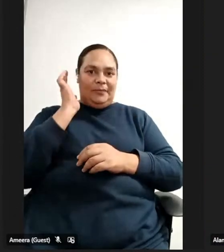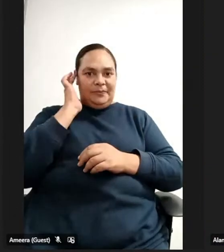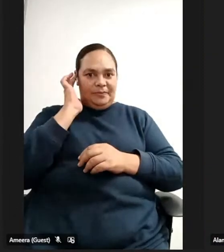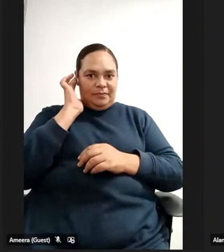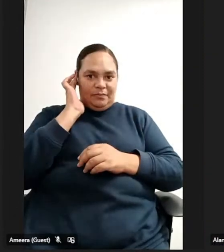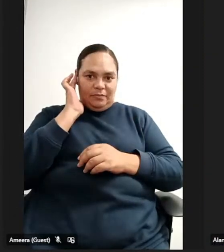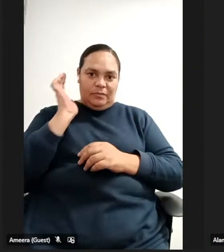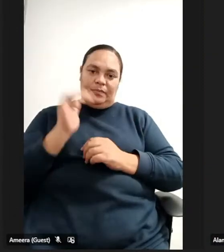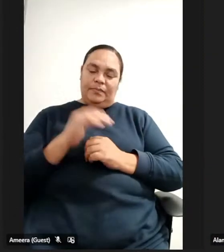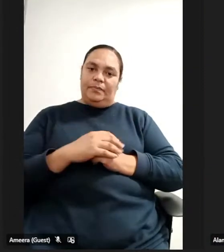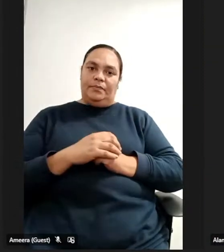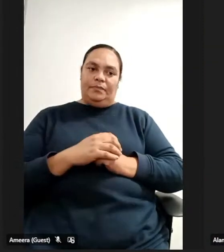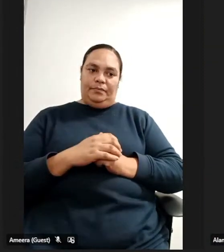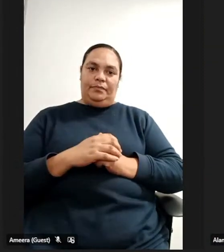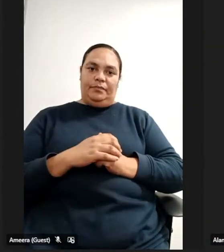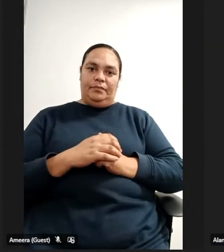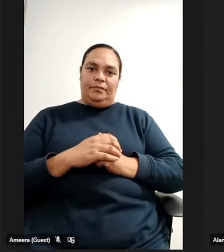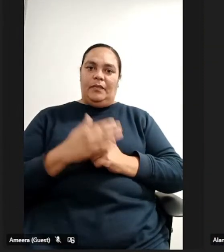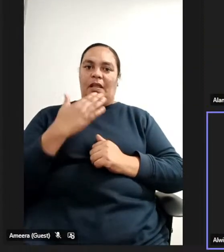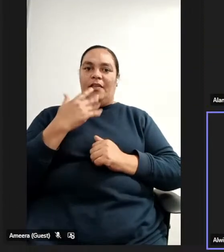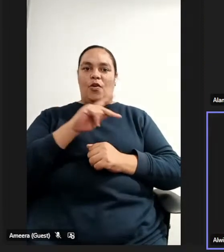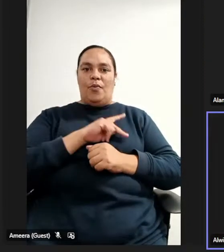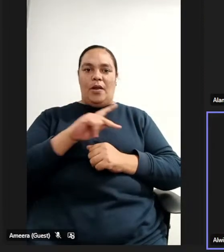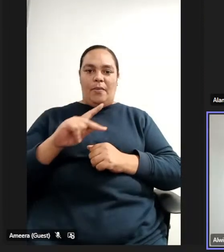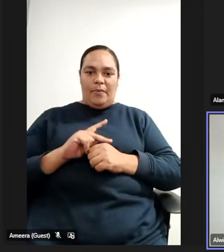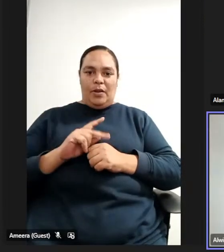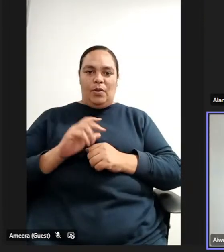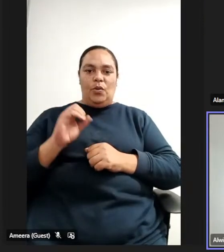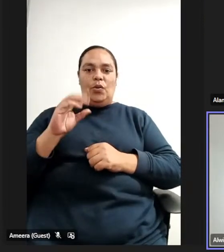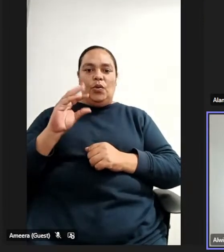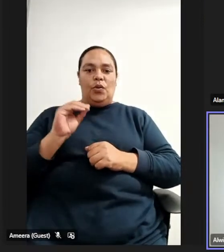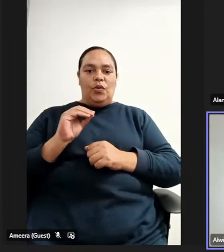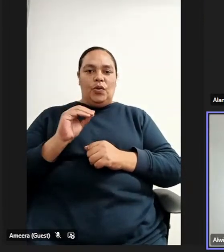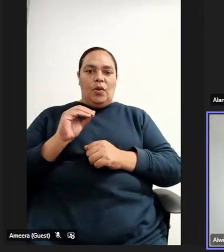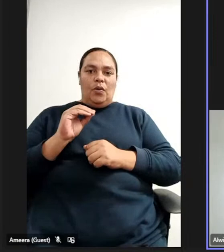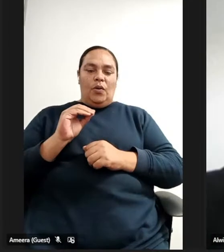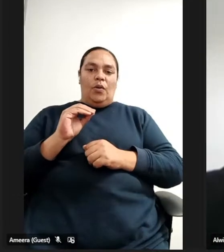Well, thank you, Premier. So just to give